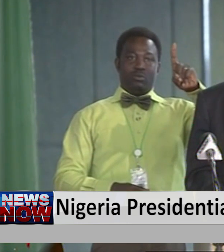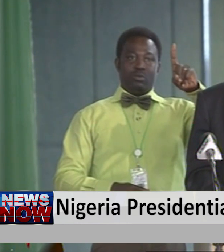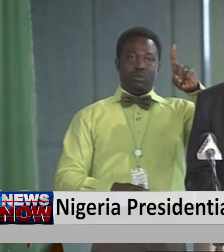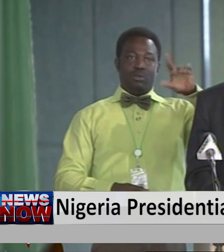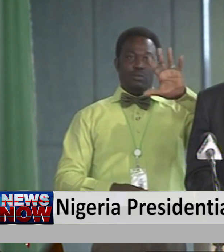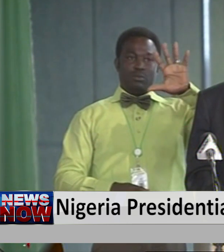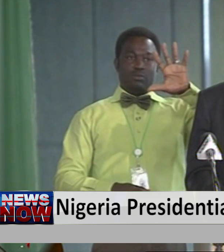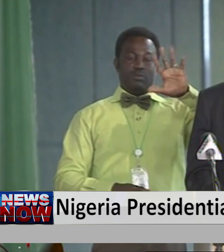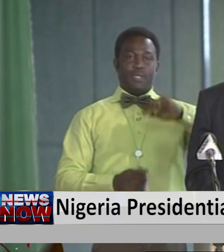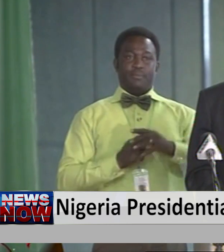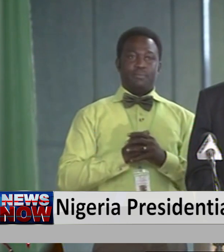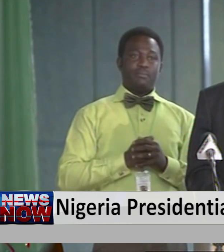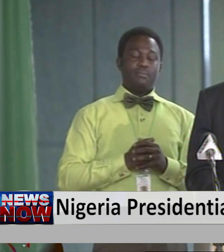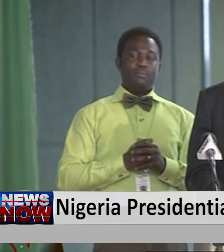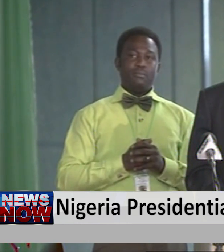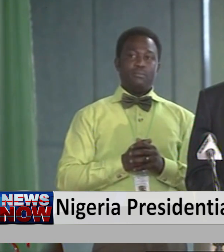815.